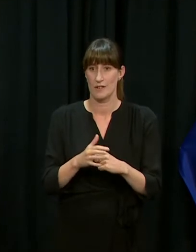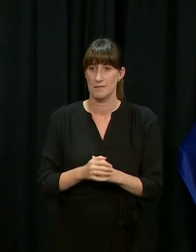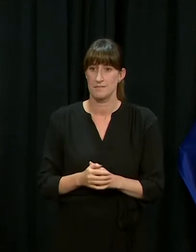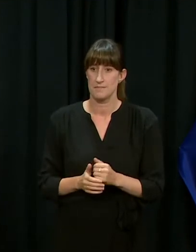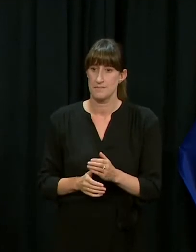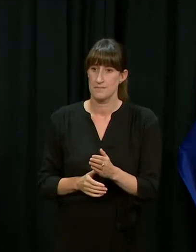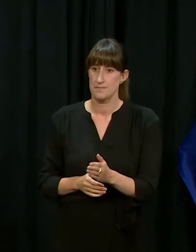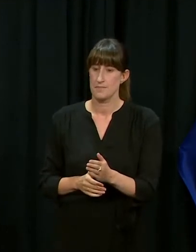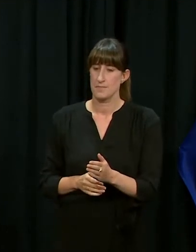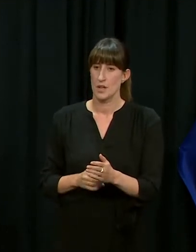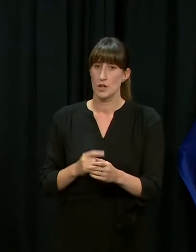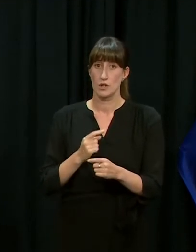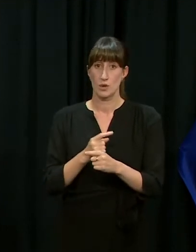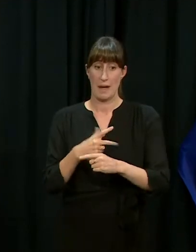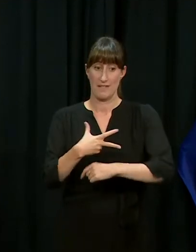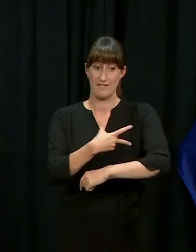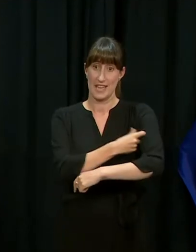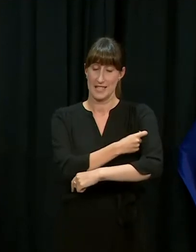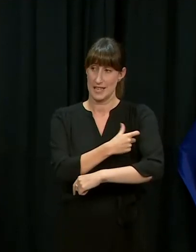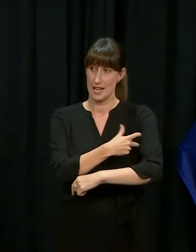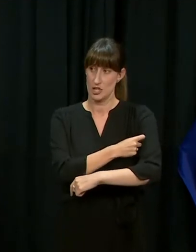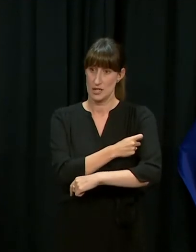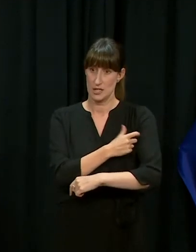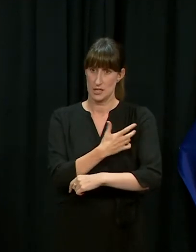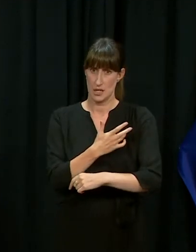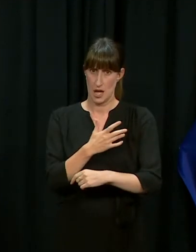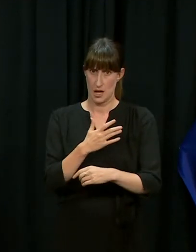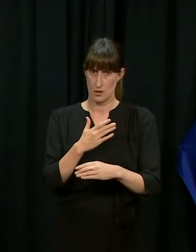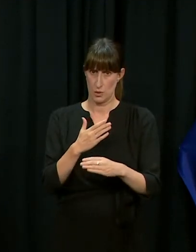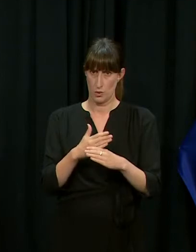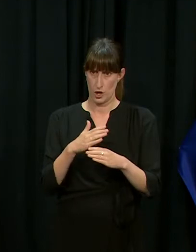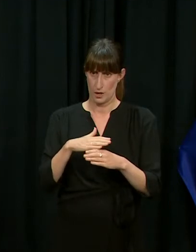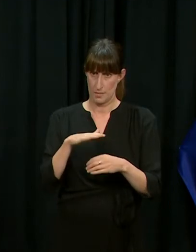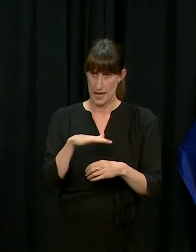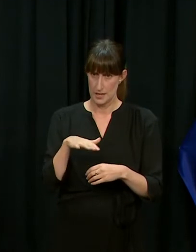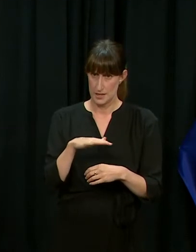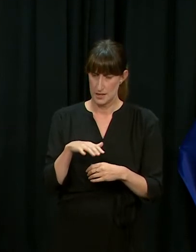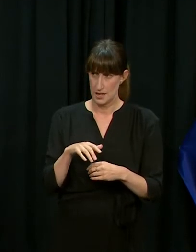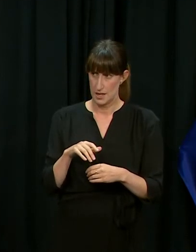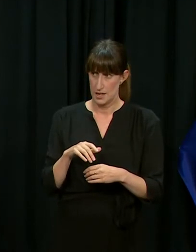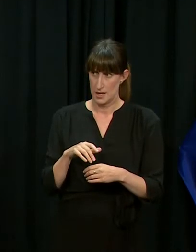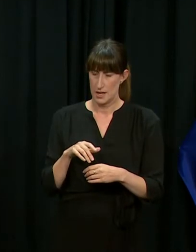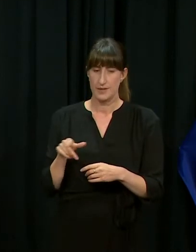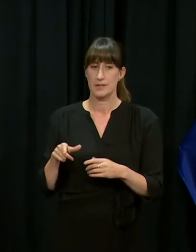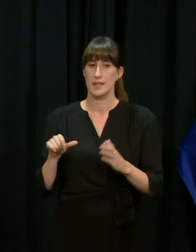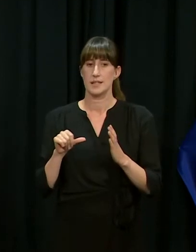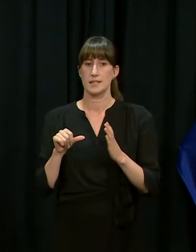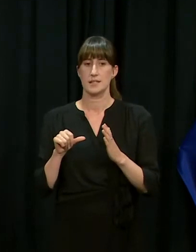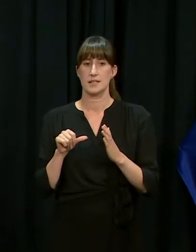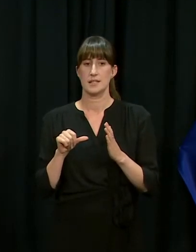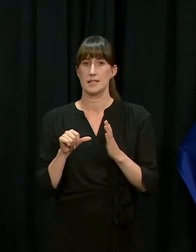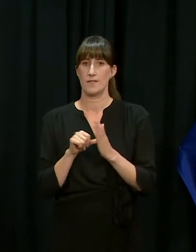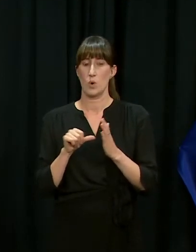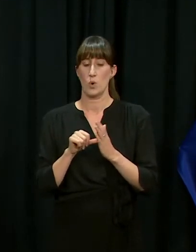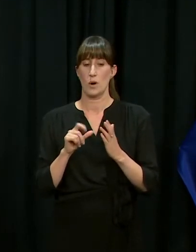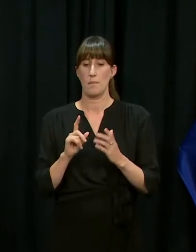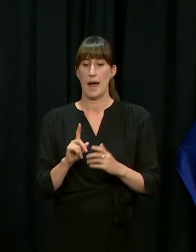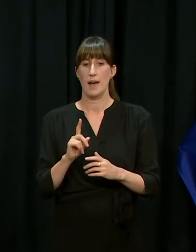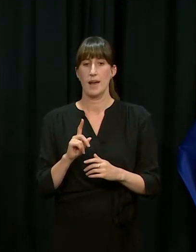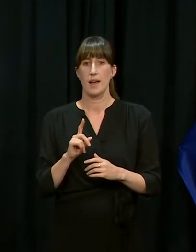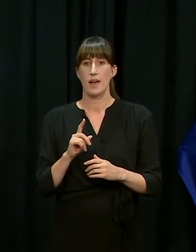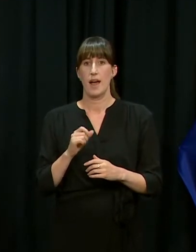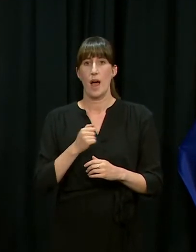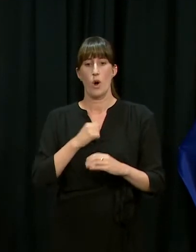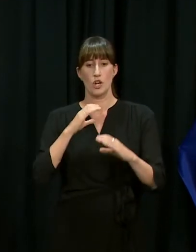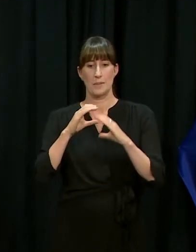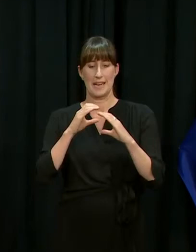especially with the first dose? That's going to be something we have to be careful about. All of the comms I've seen to our frontline workforce are very clear. This vaccine